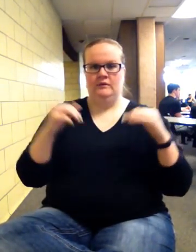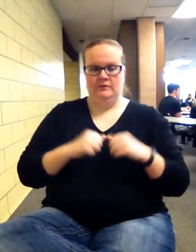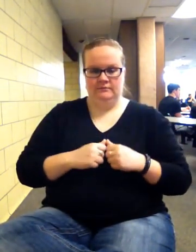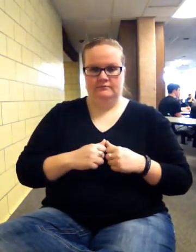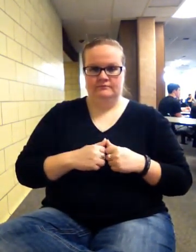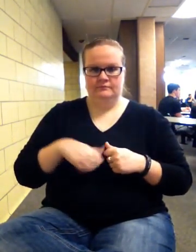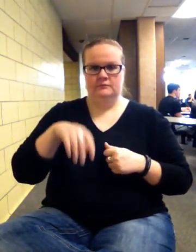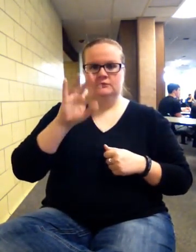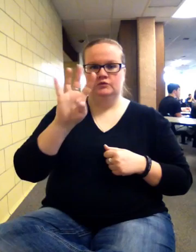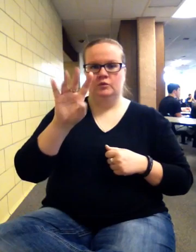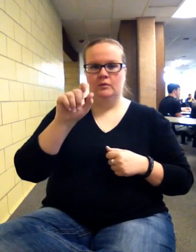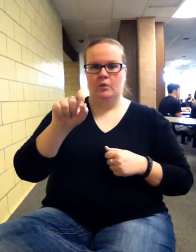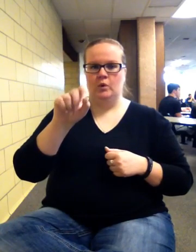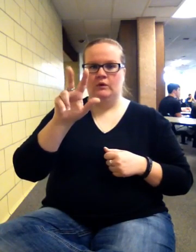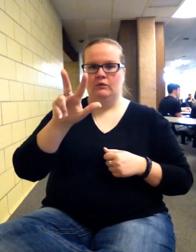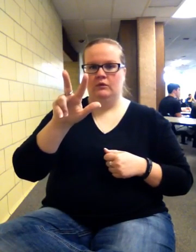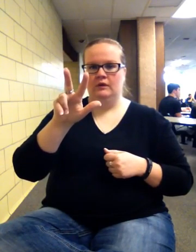4.3438 years